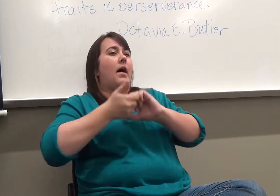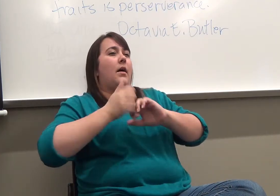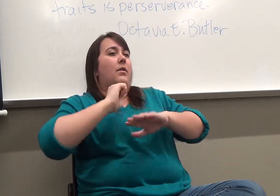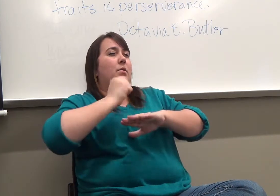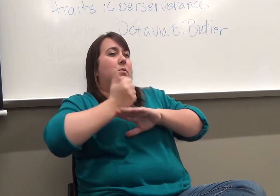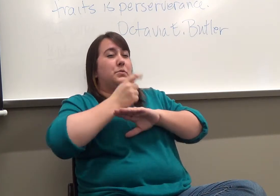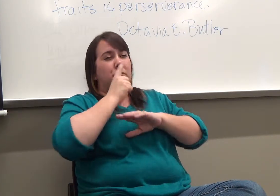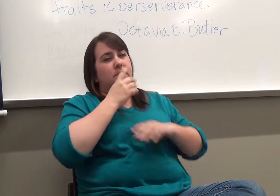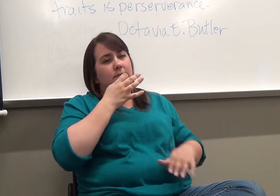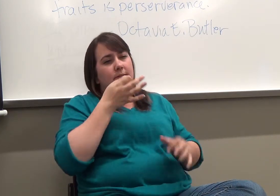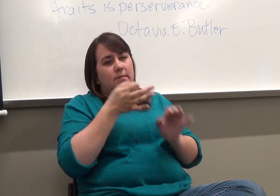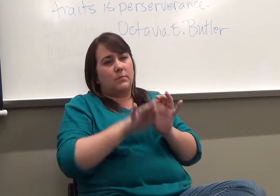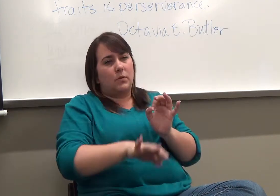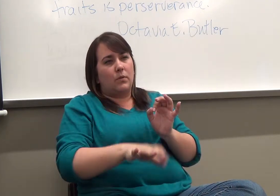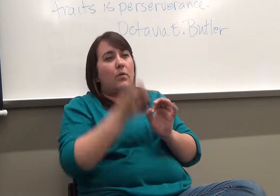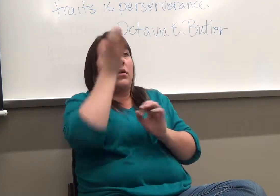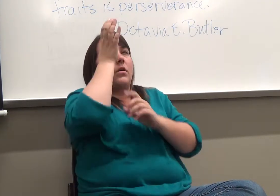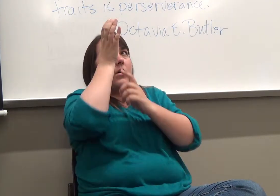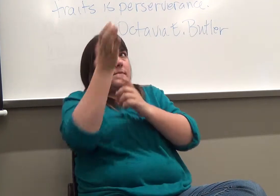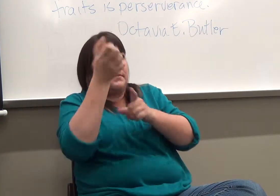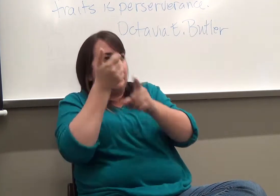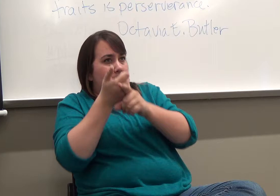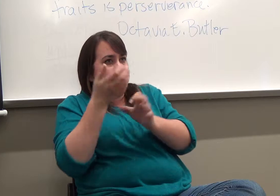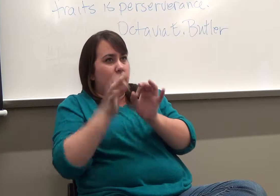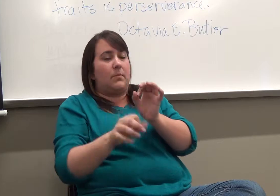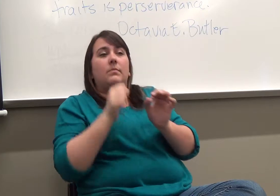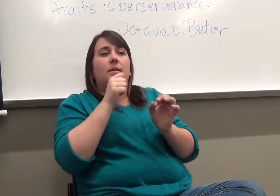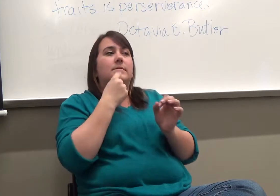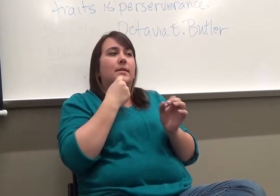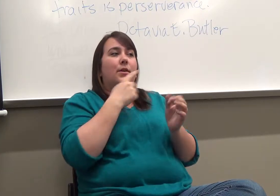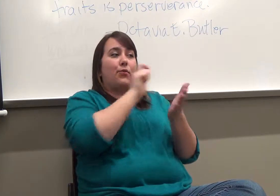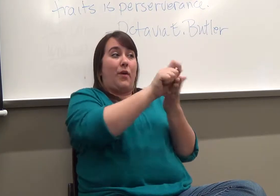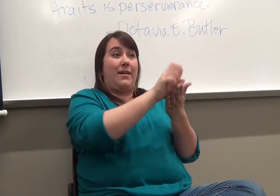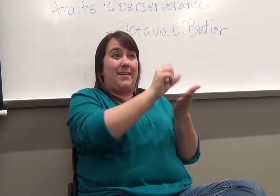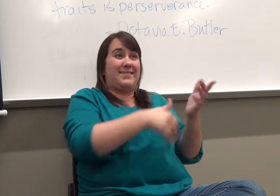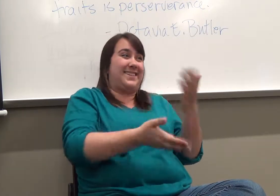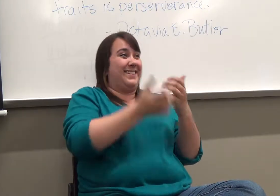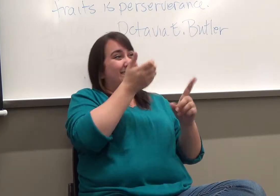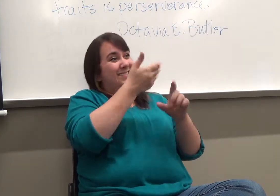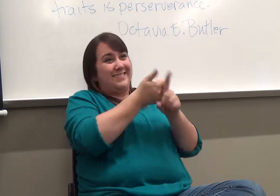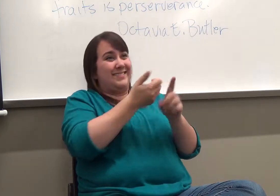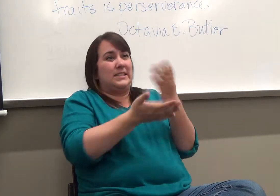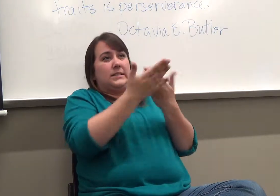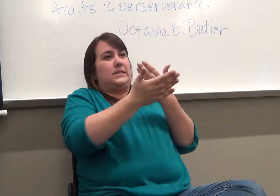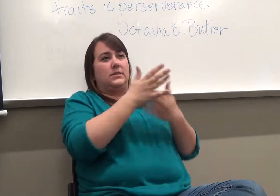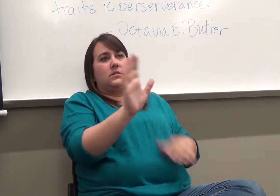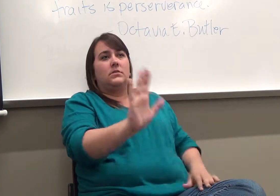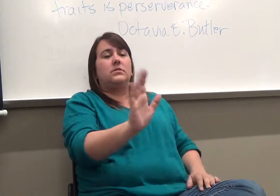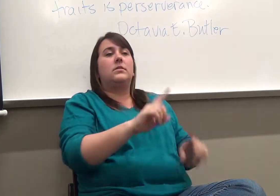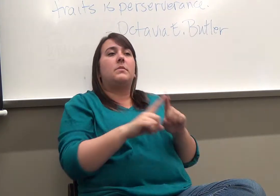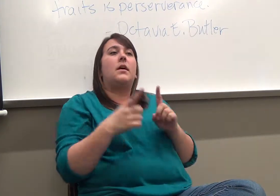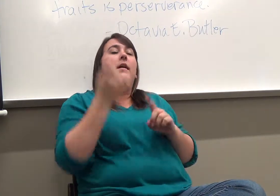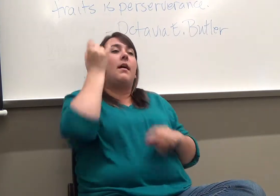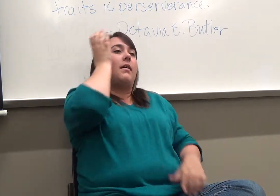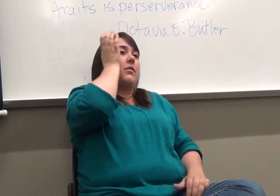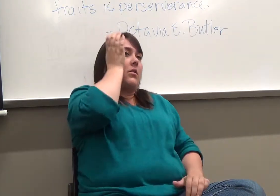actually. The concept's pretty simple. I'm not saying writing an essay is simple, the concept is. is going to become